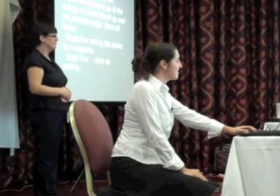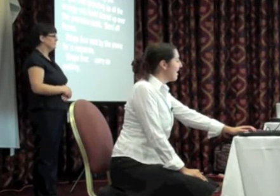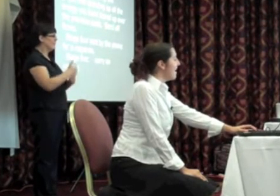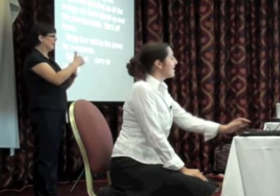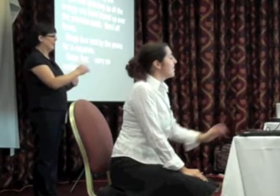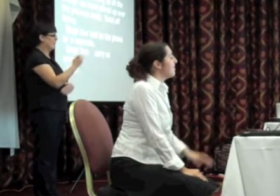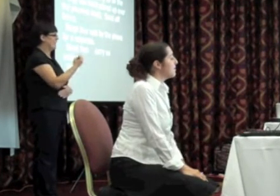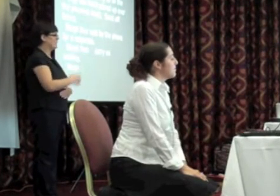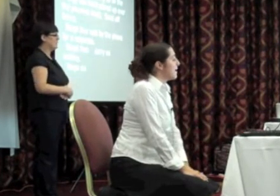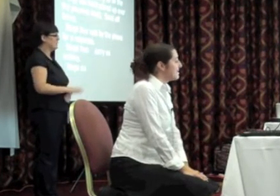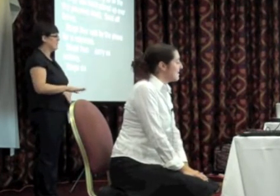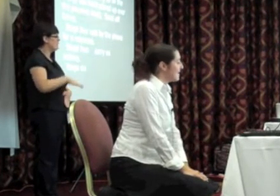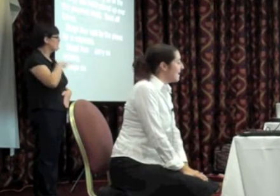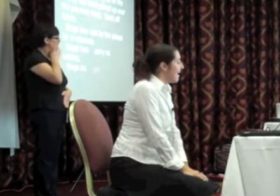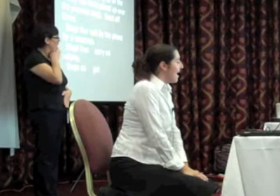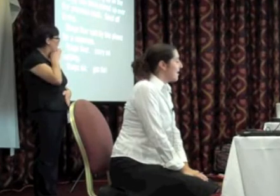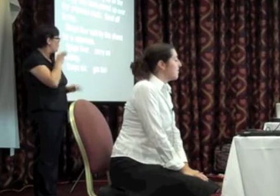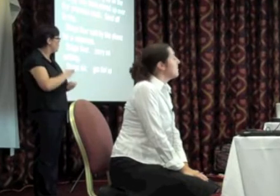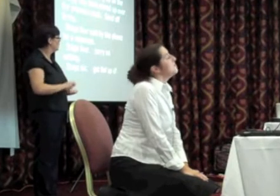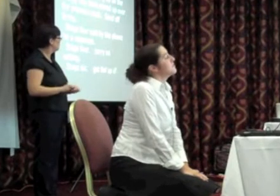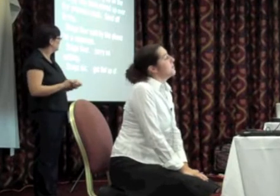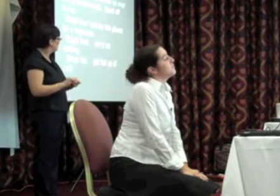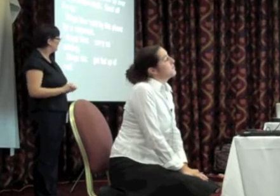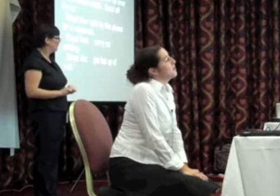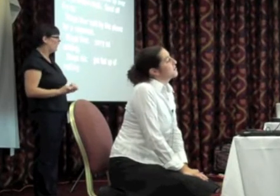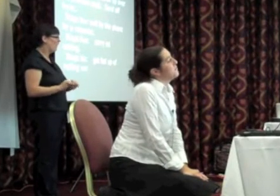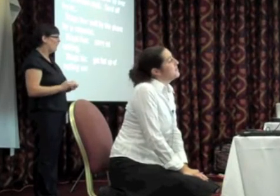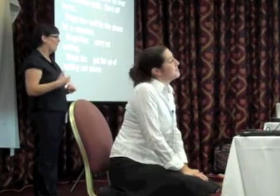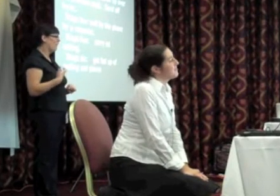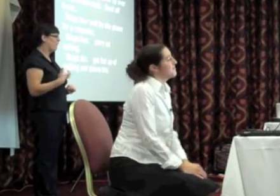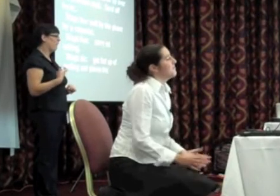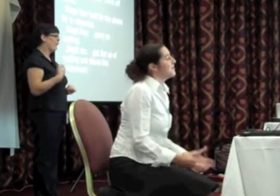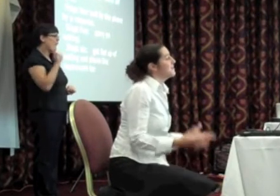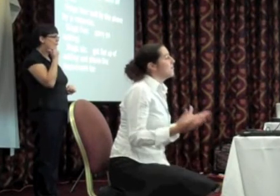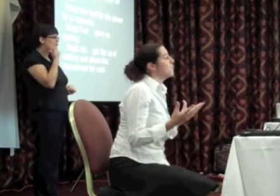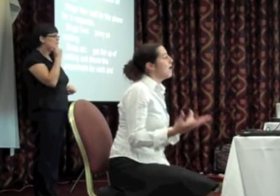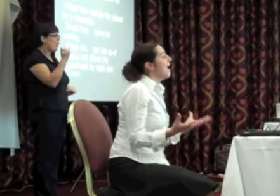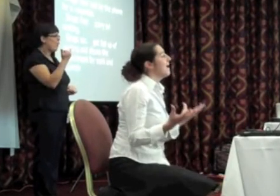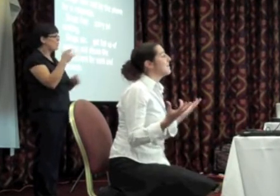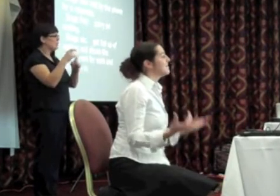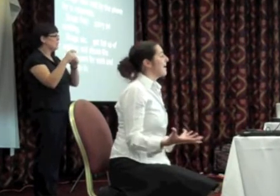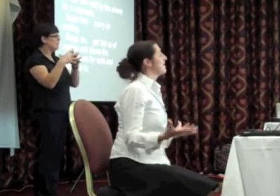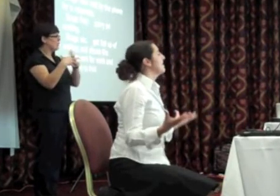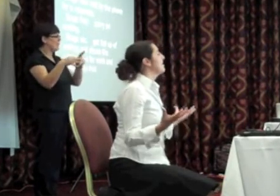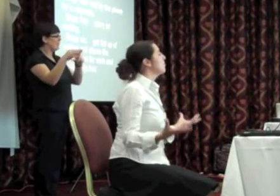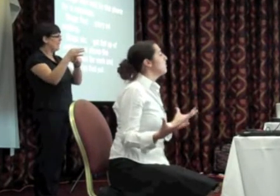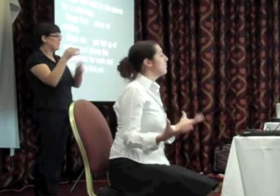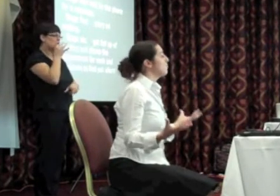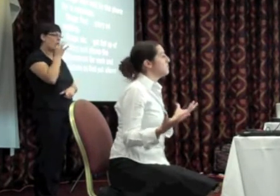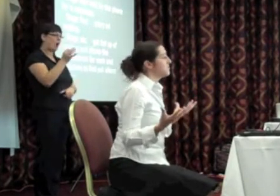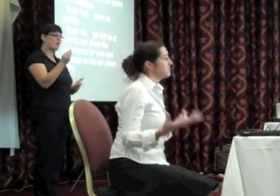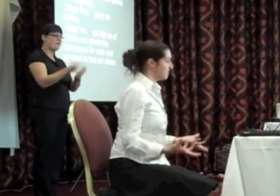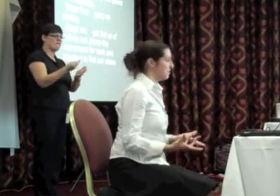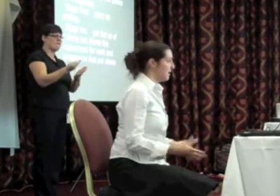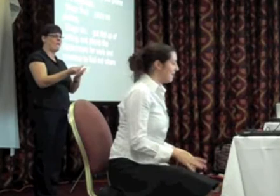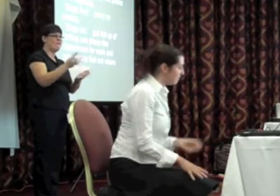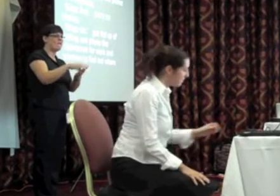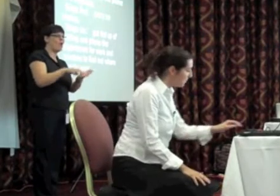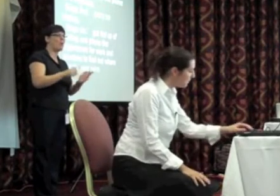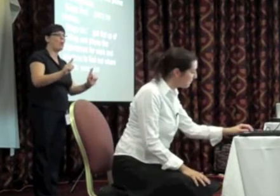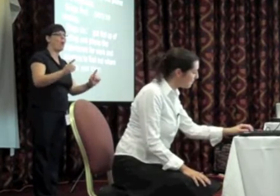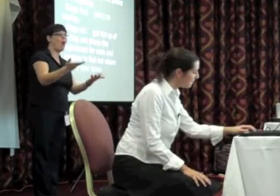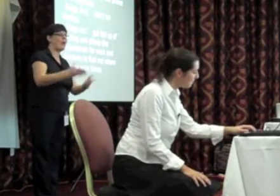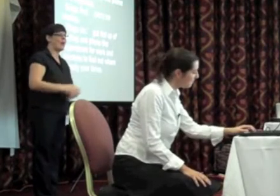Stage six. Get fed up of waiting and phone the Department for Work and Pensions to find out where exactly your forms could be.